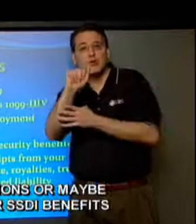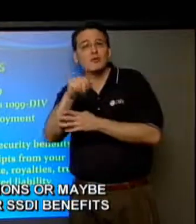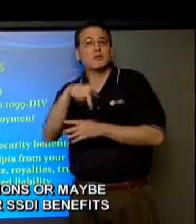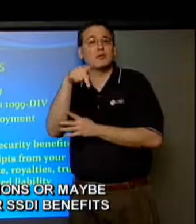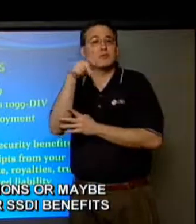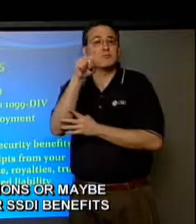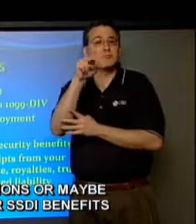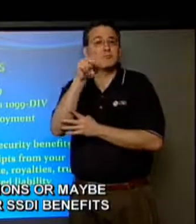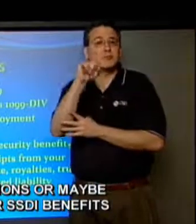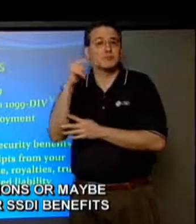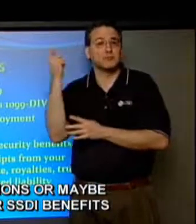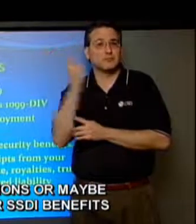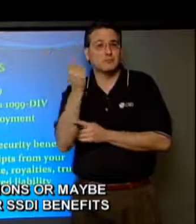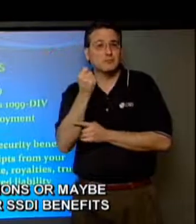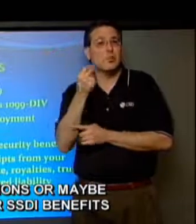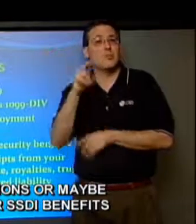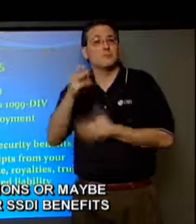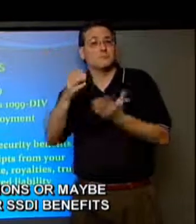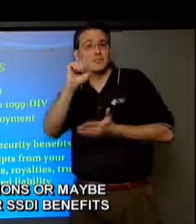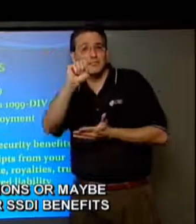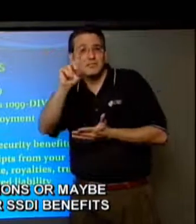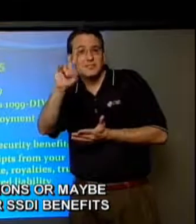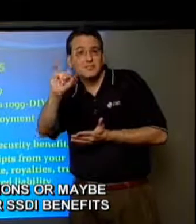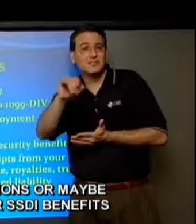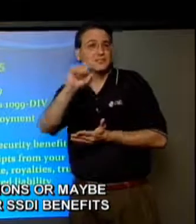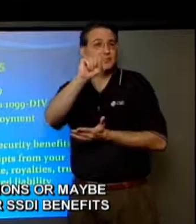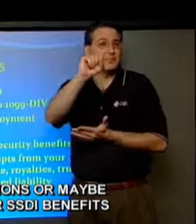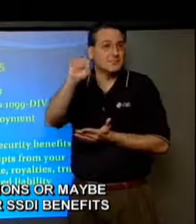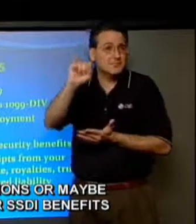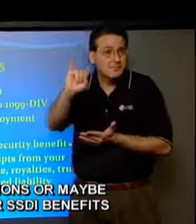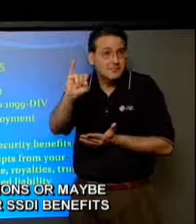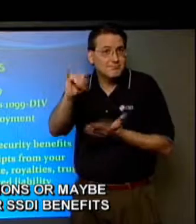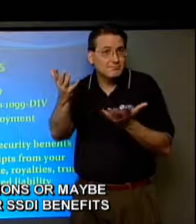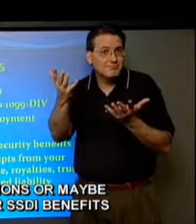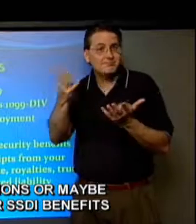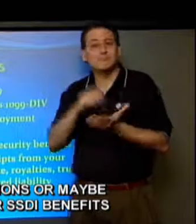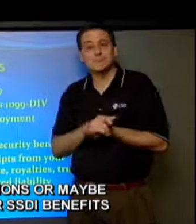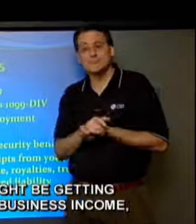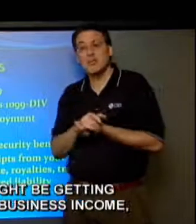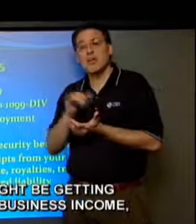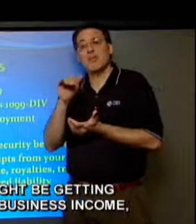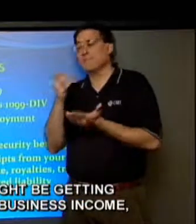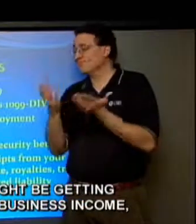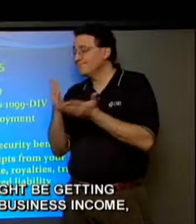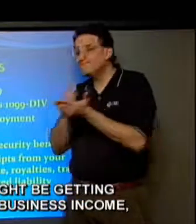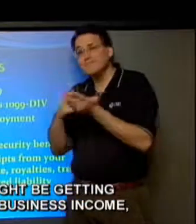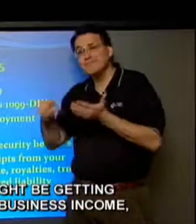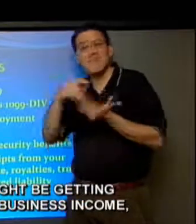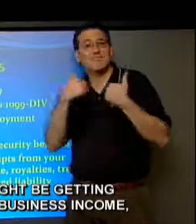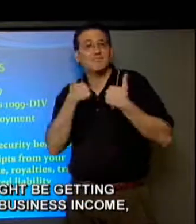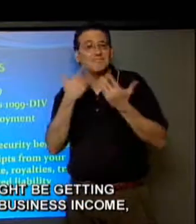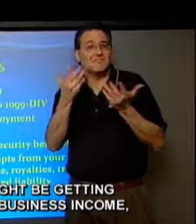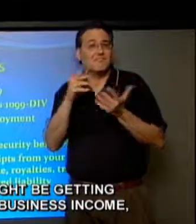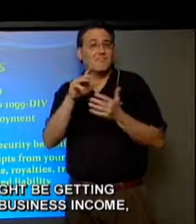pensions, or maybe your SSI or SSDI benefits that you might be getting. Or if there's business